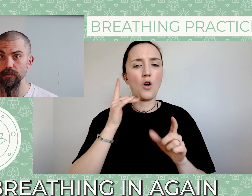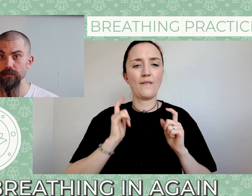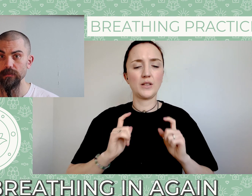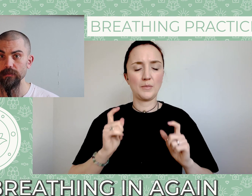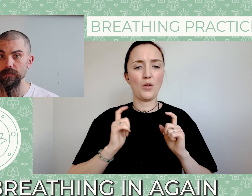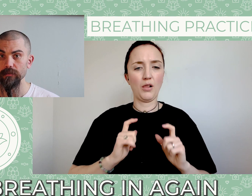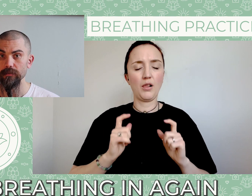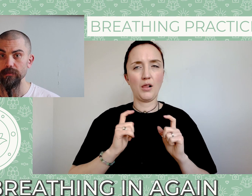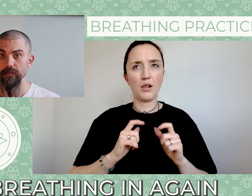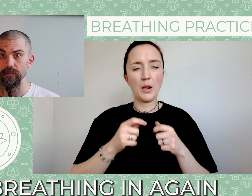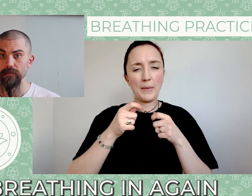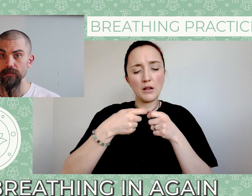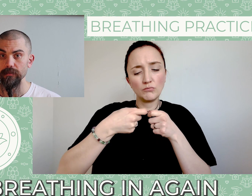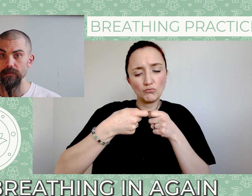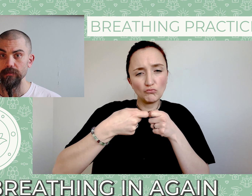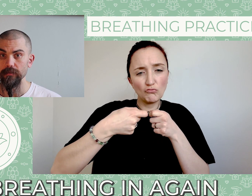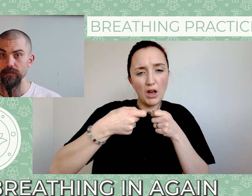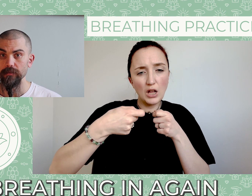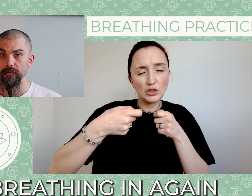again.